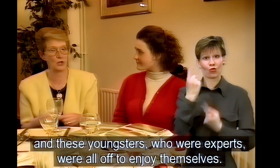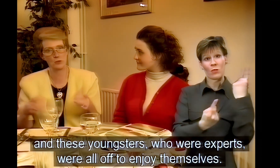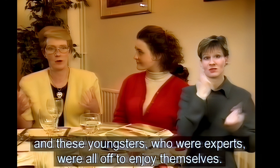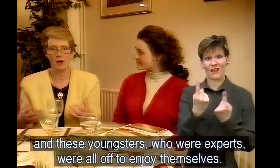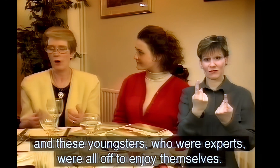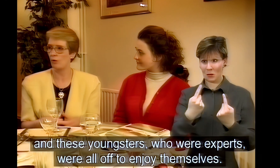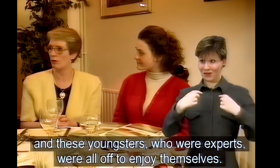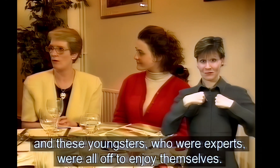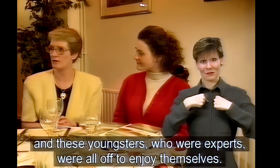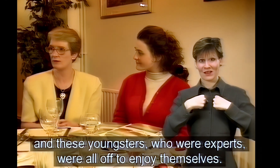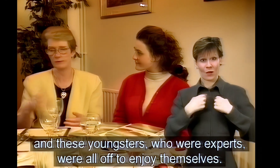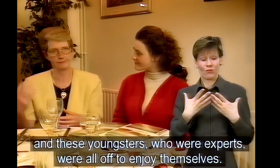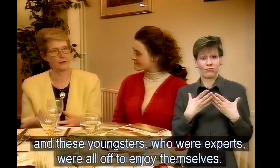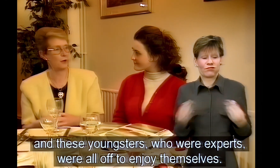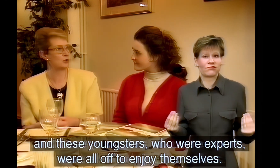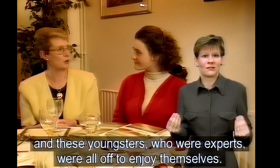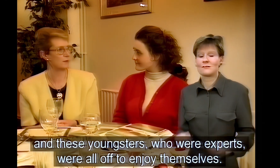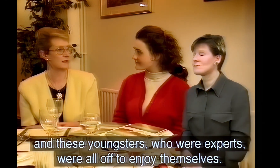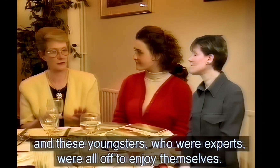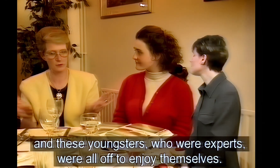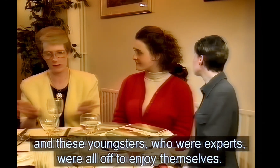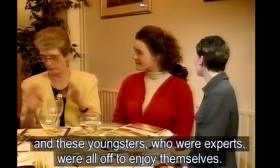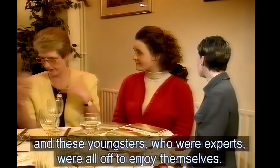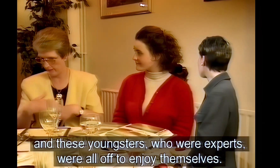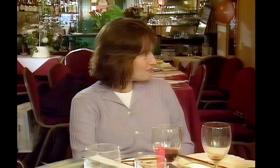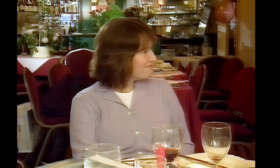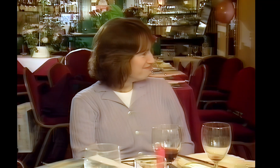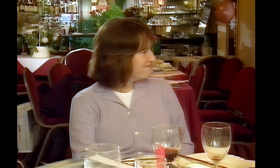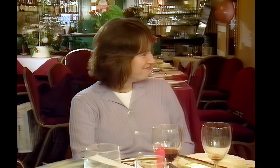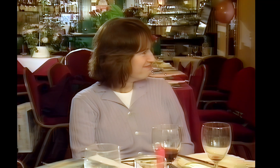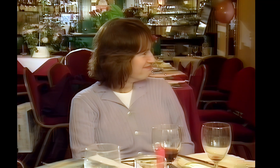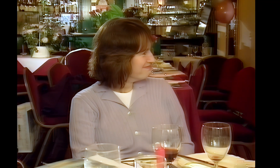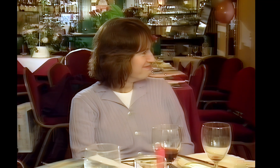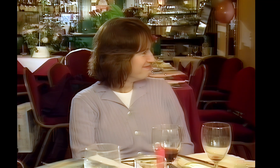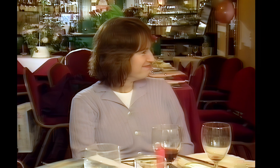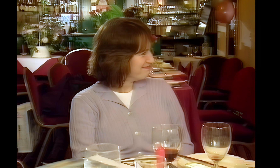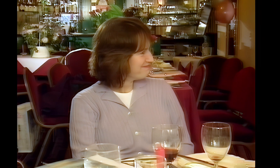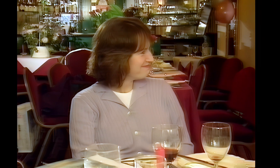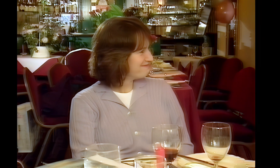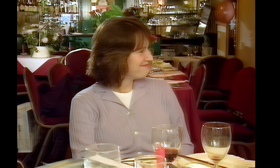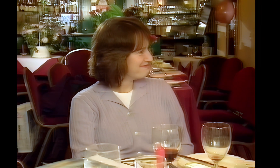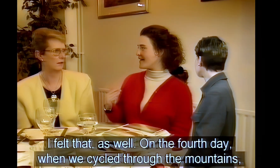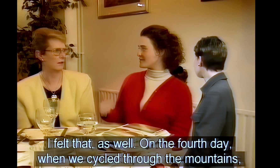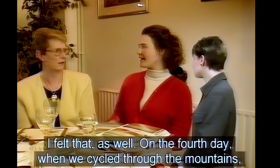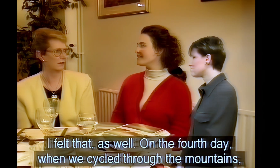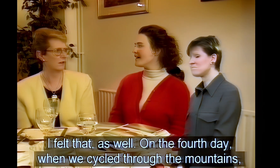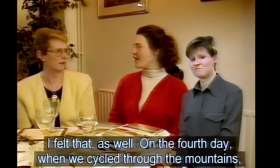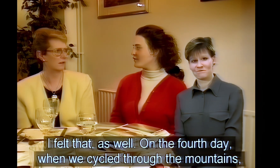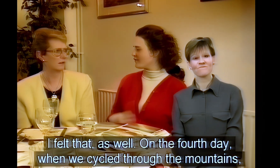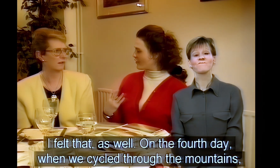were all off to, you know, enjoy themselves. Well, you know, it was curtains for me at the end of each day. Yeah, I'd felt that as well. On the fourth